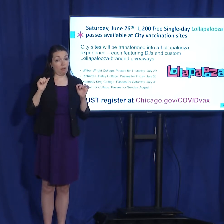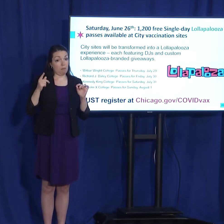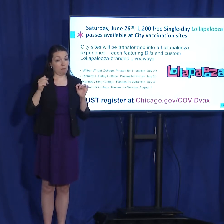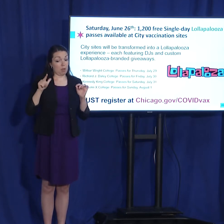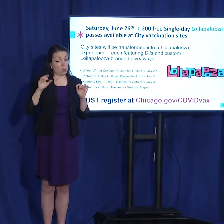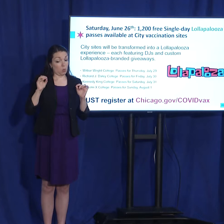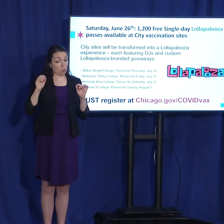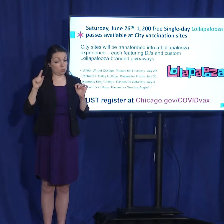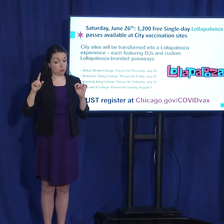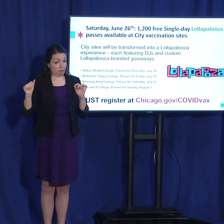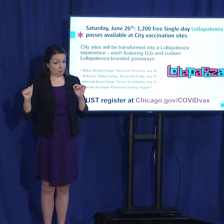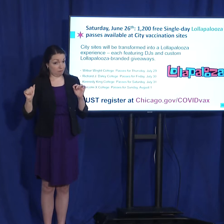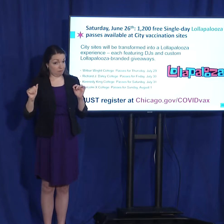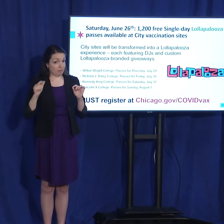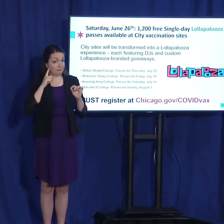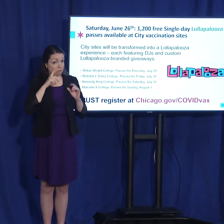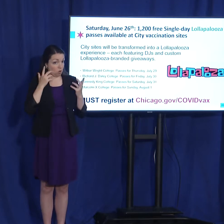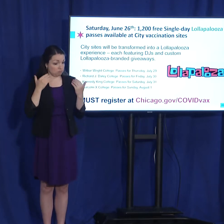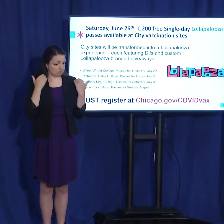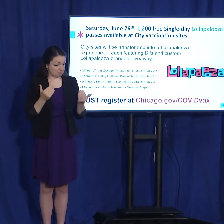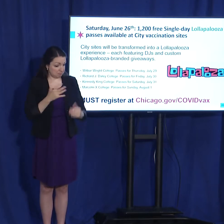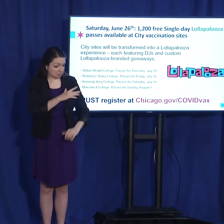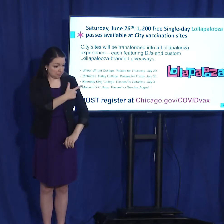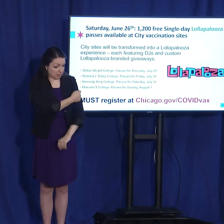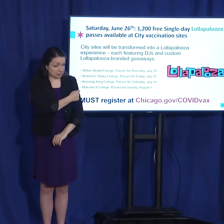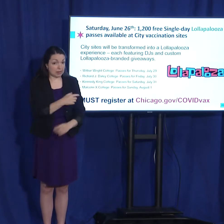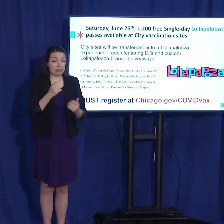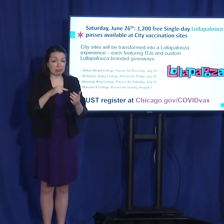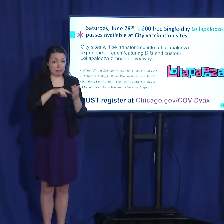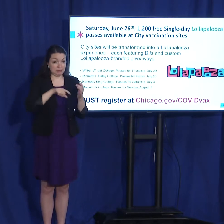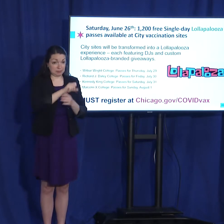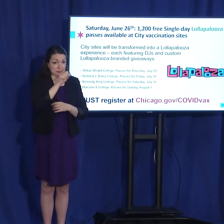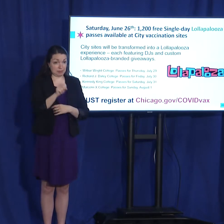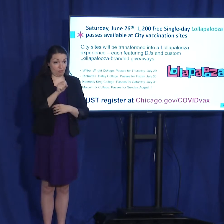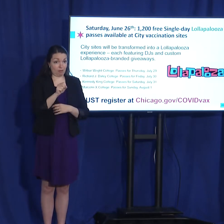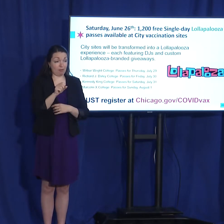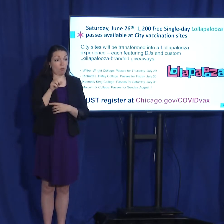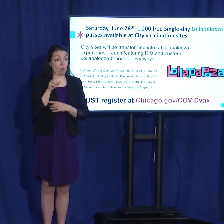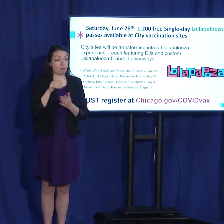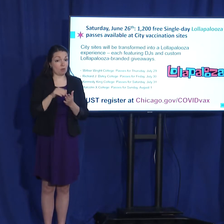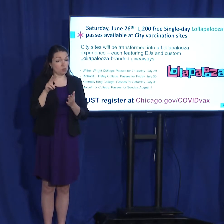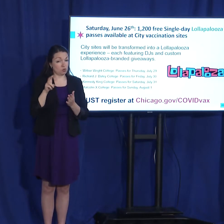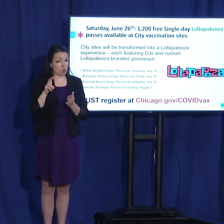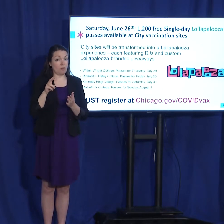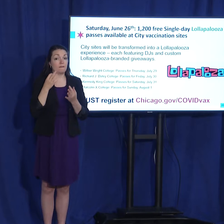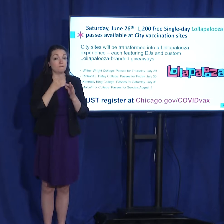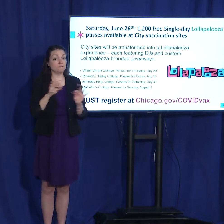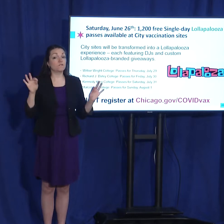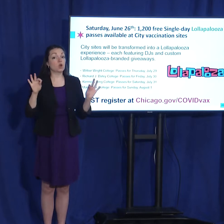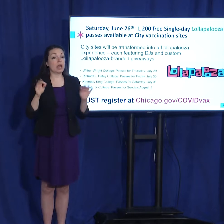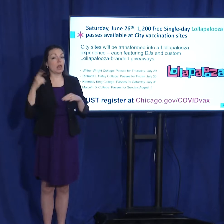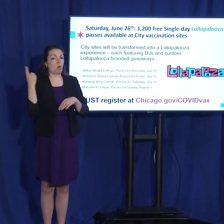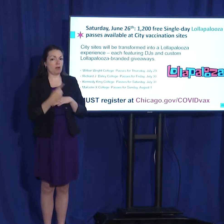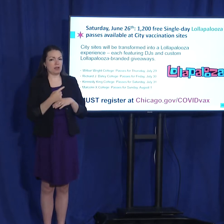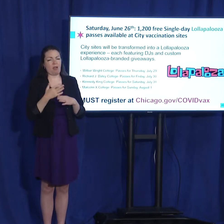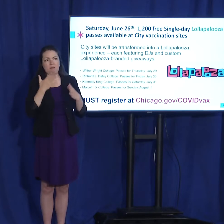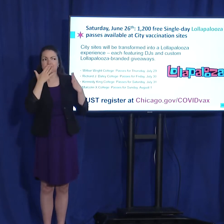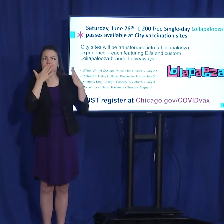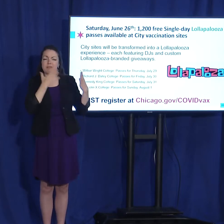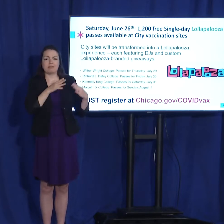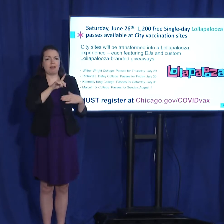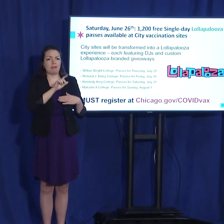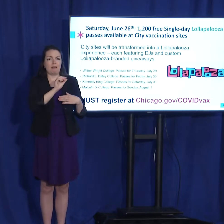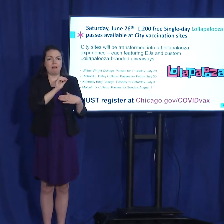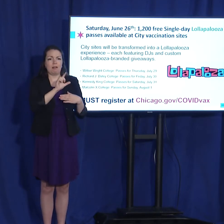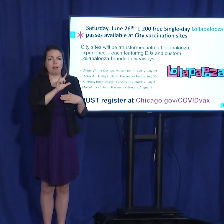So this Saturday, there are 1,200 free single-day passes, and big thanks to Lollapalooza